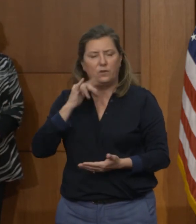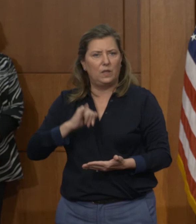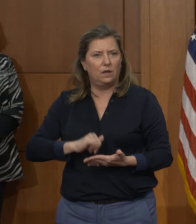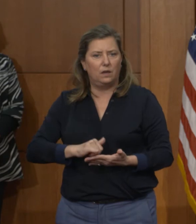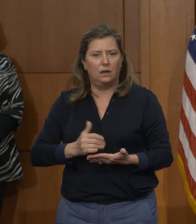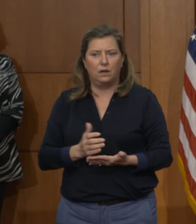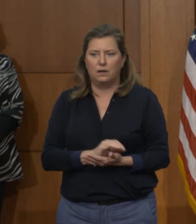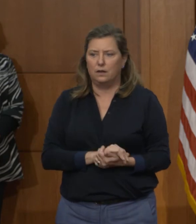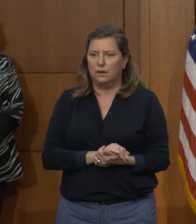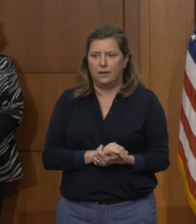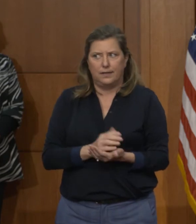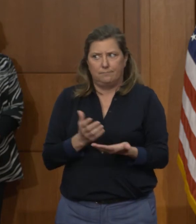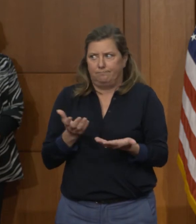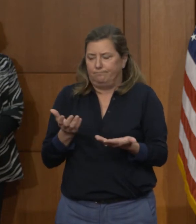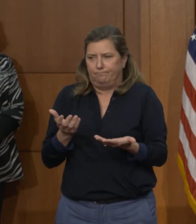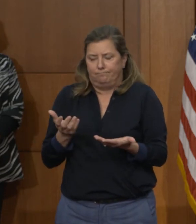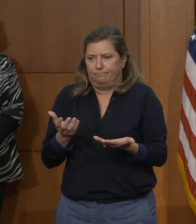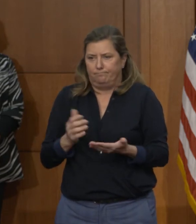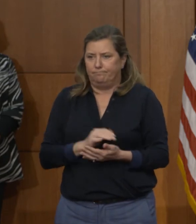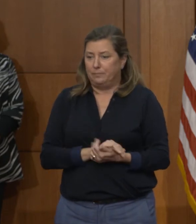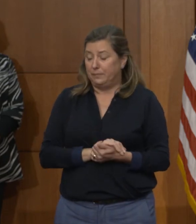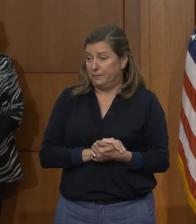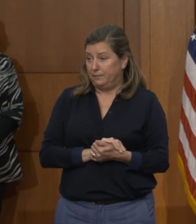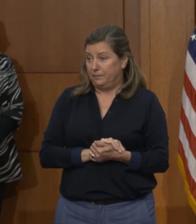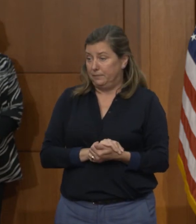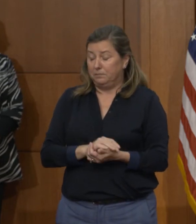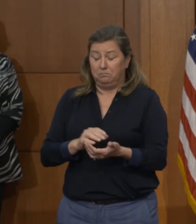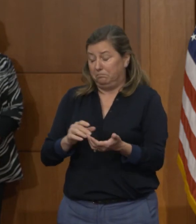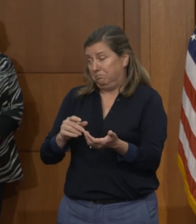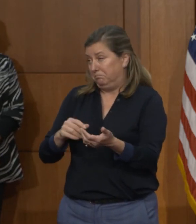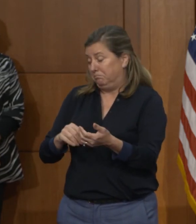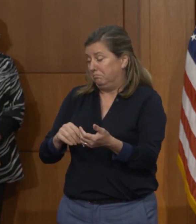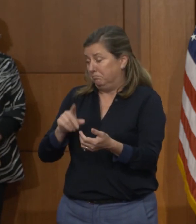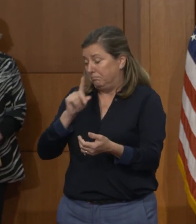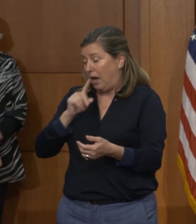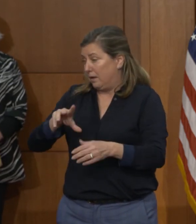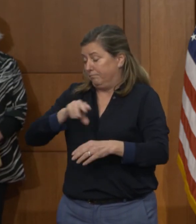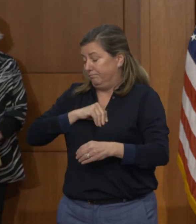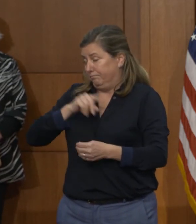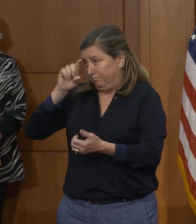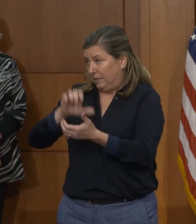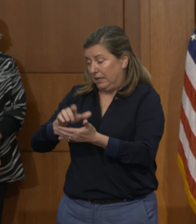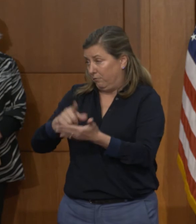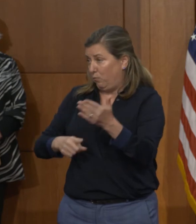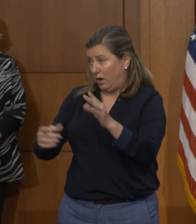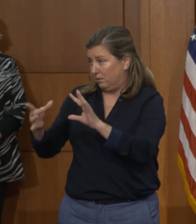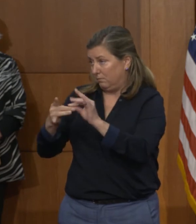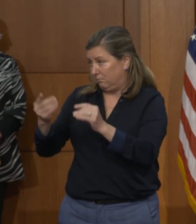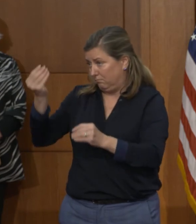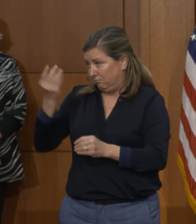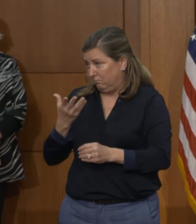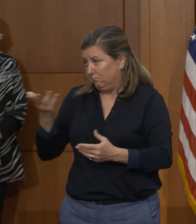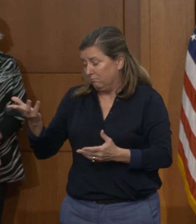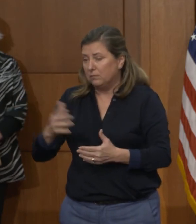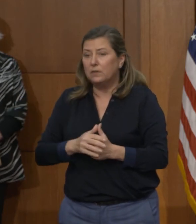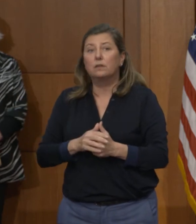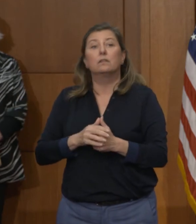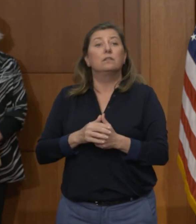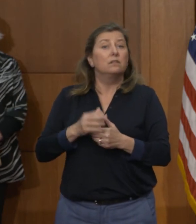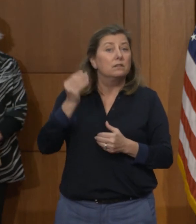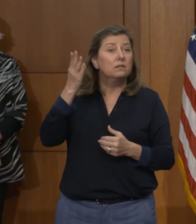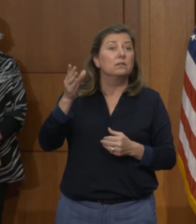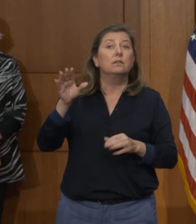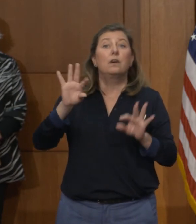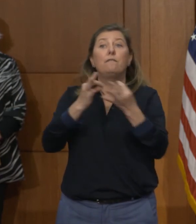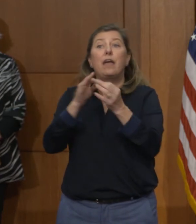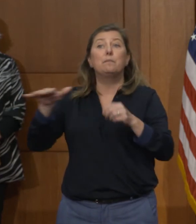I don't have any reason to doubt what you're saying. But I would say that if there are families out there that are